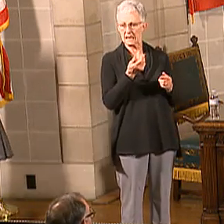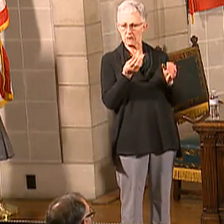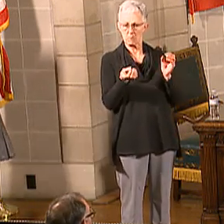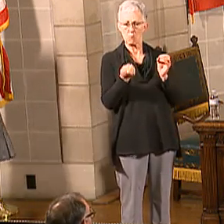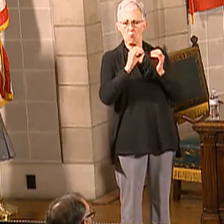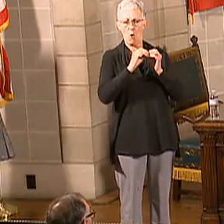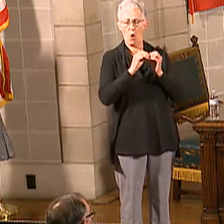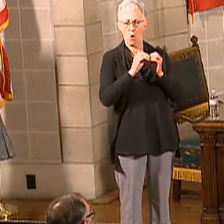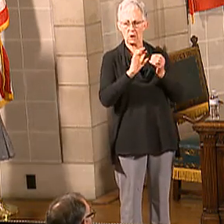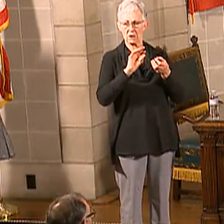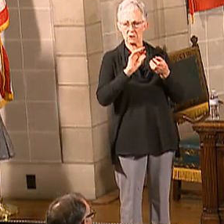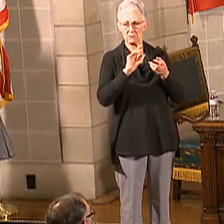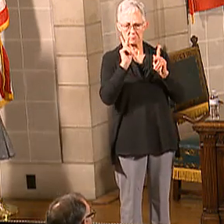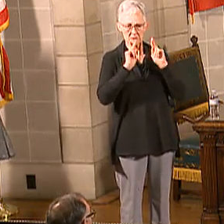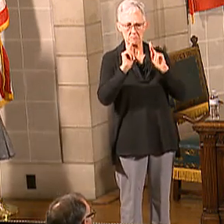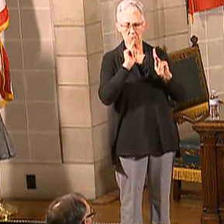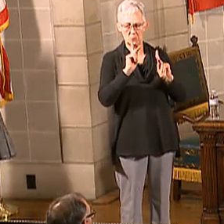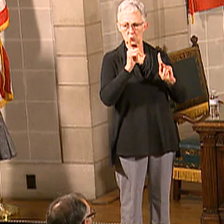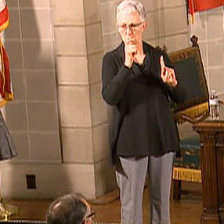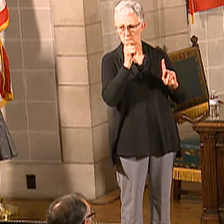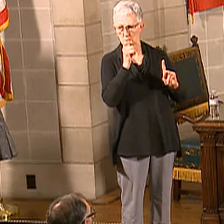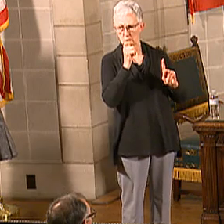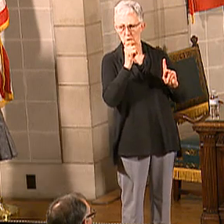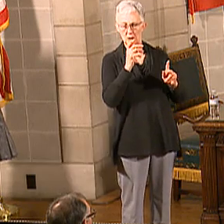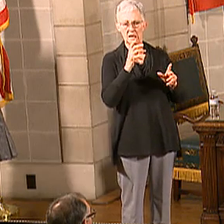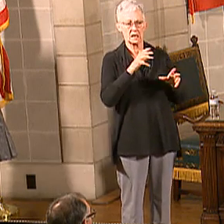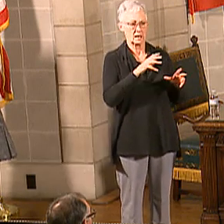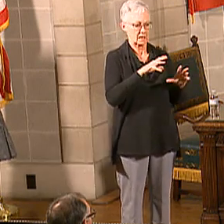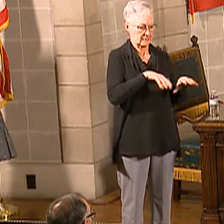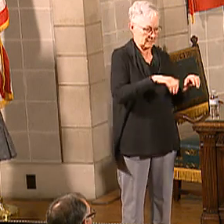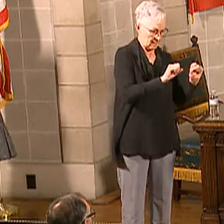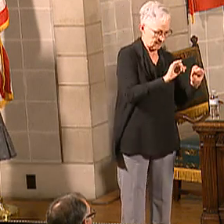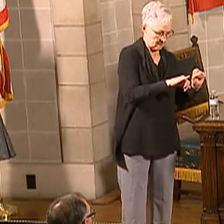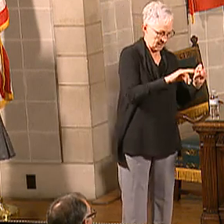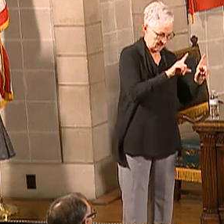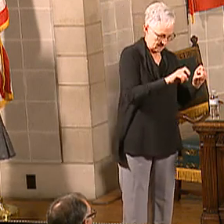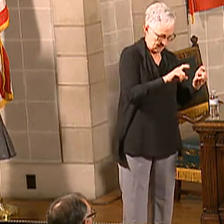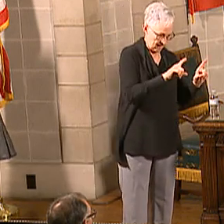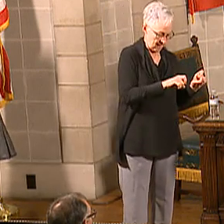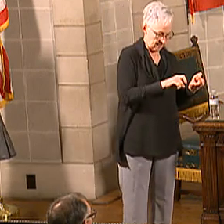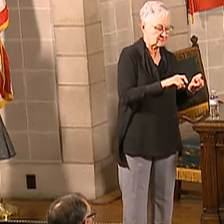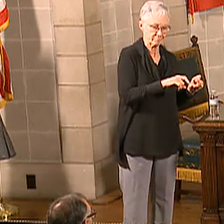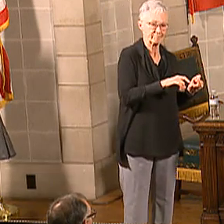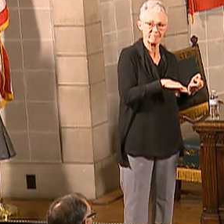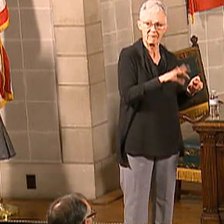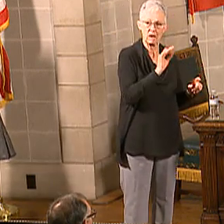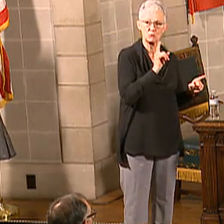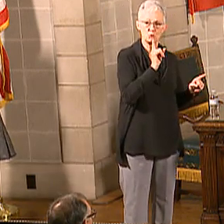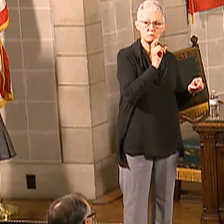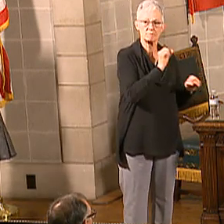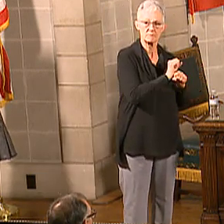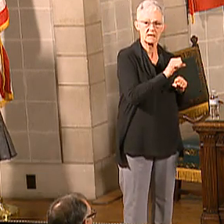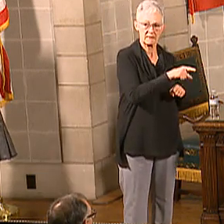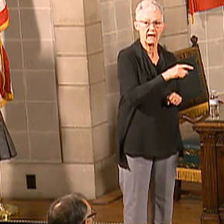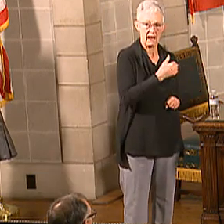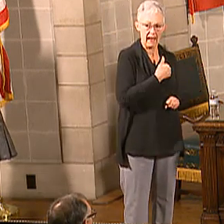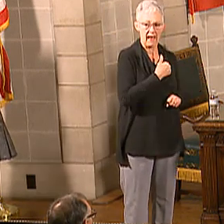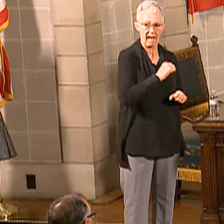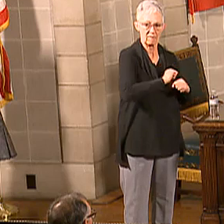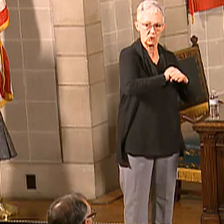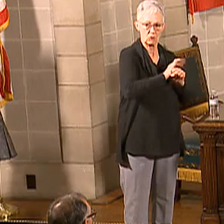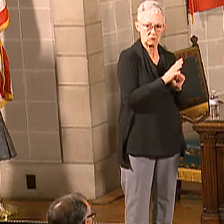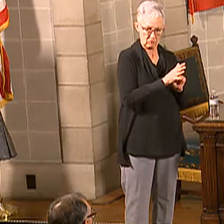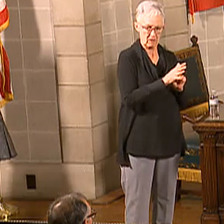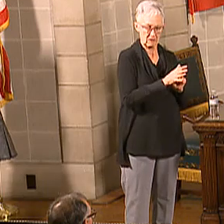in the 30s the past few days, staying relatively stable, at least the last 3 days. And if you look around the country, while our numbers are